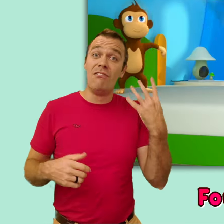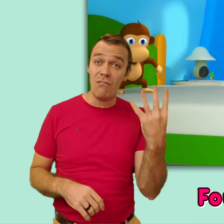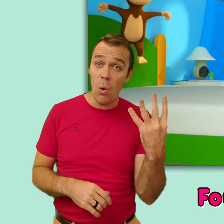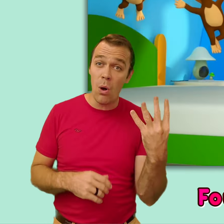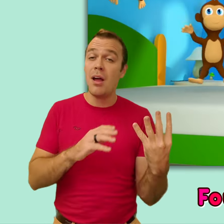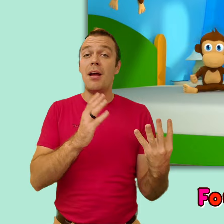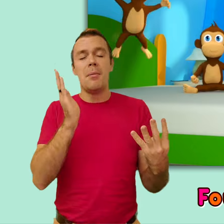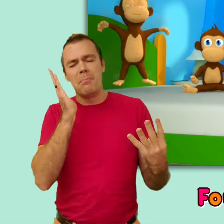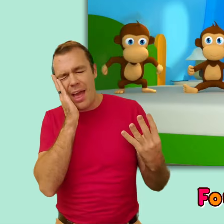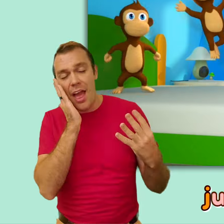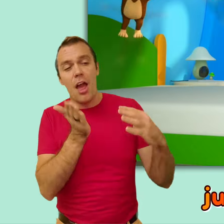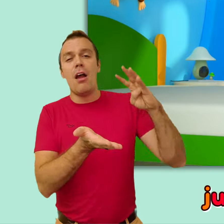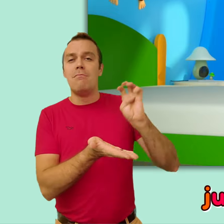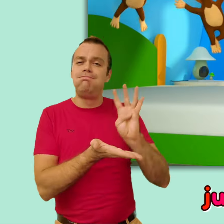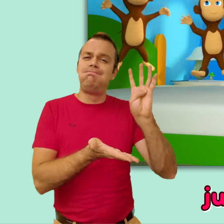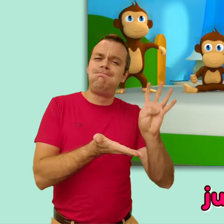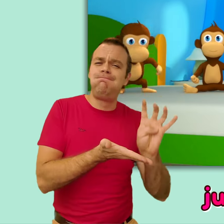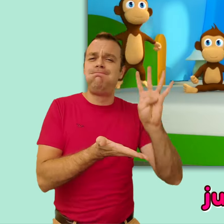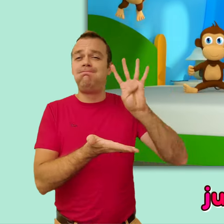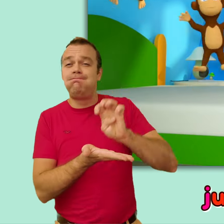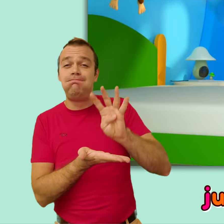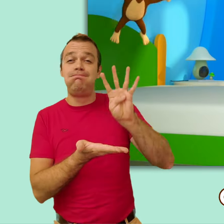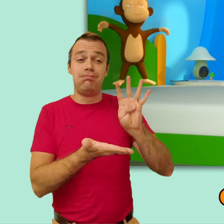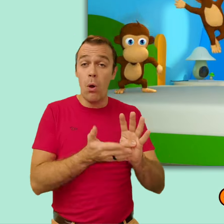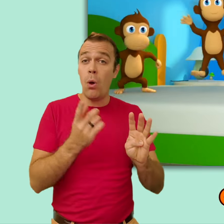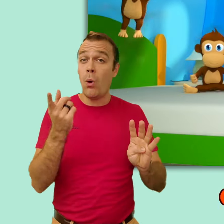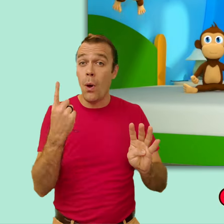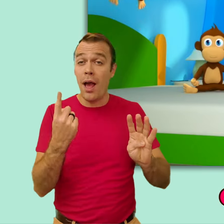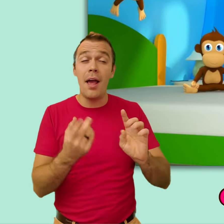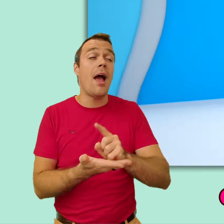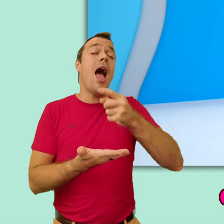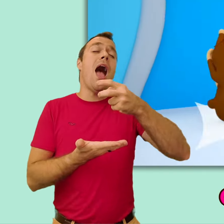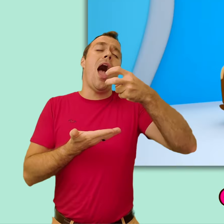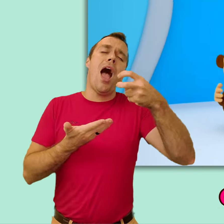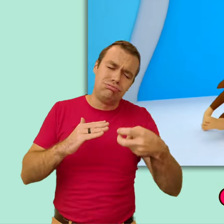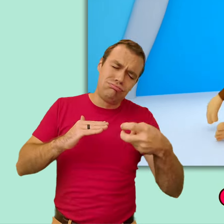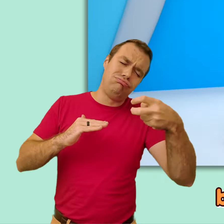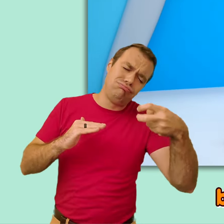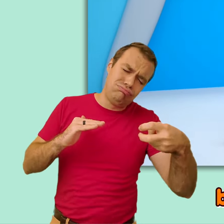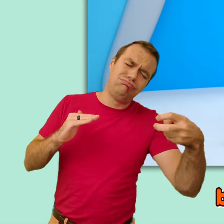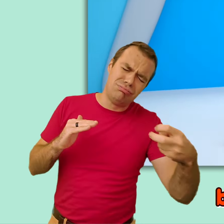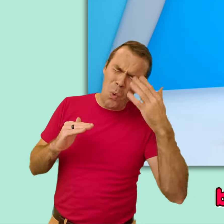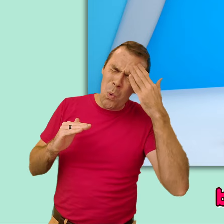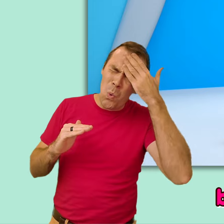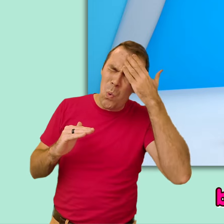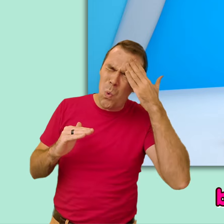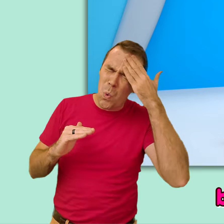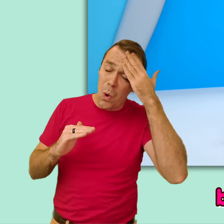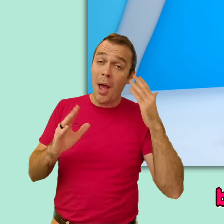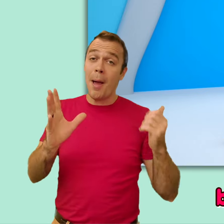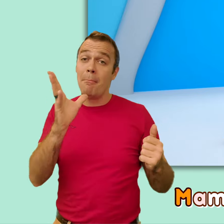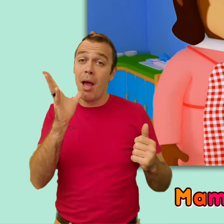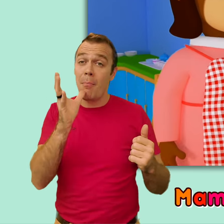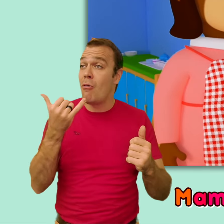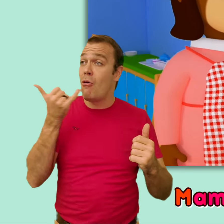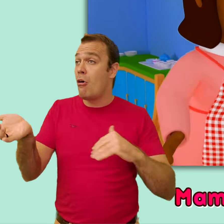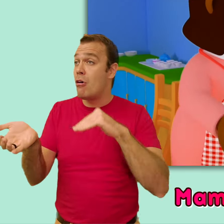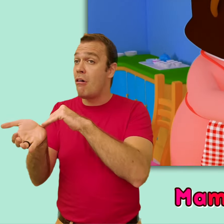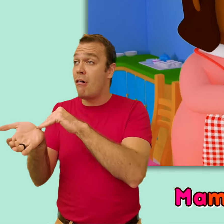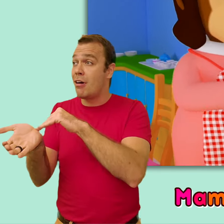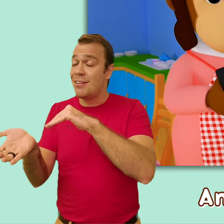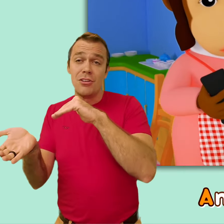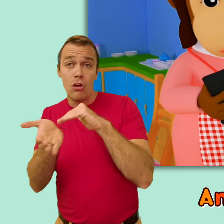Four little monkeys jumping on the bed. One fell off and bumped his head.